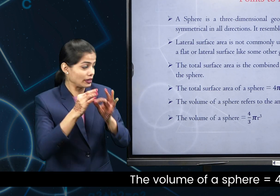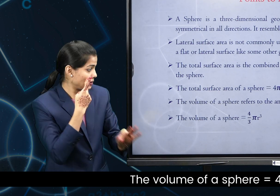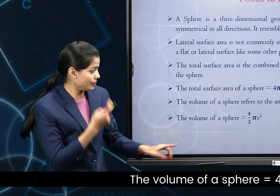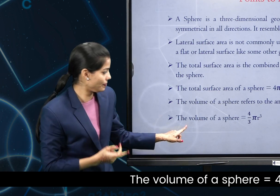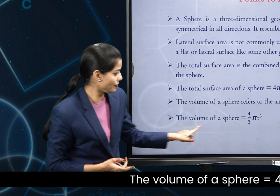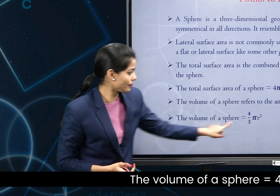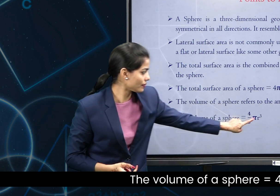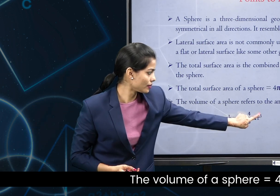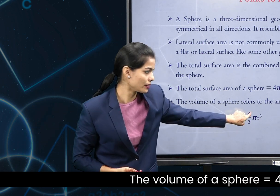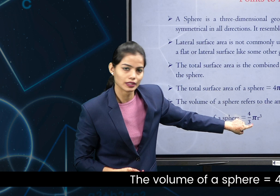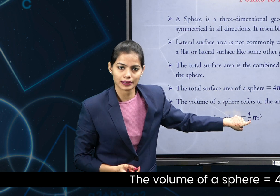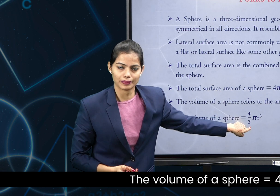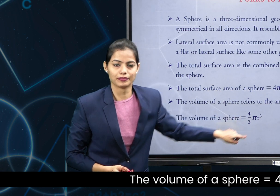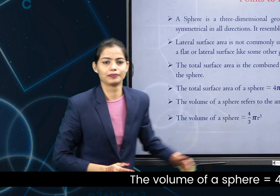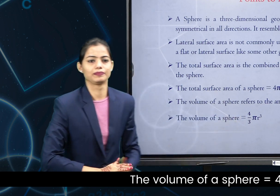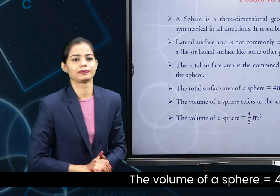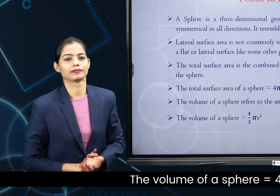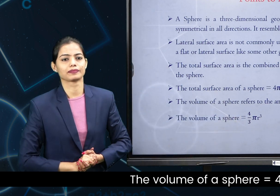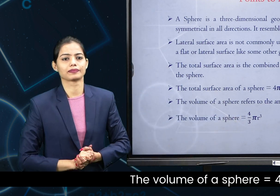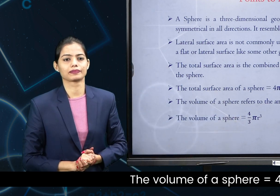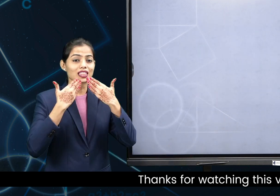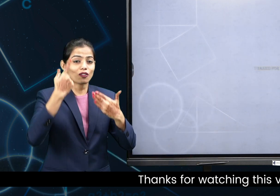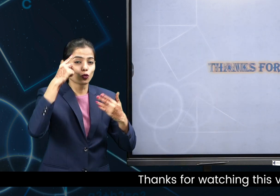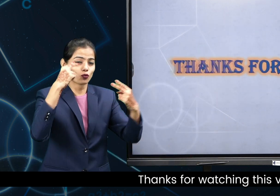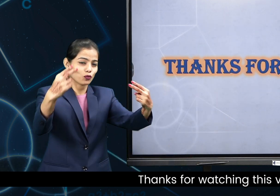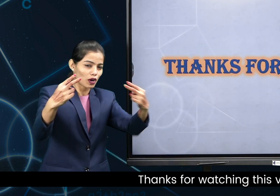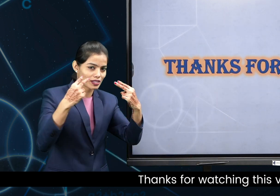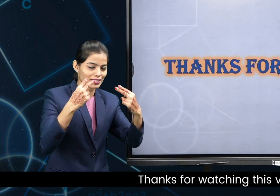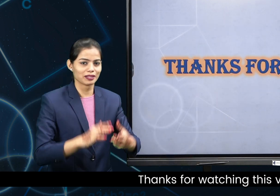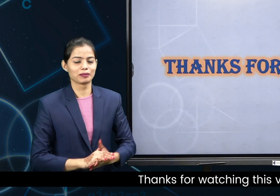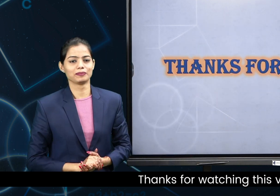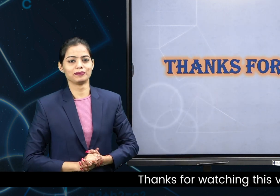cube. Thanks for watching this video.